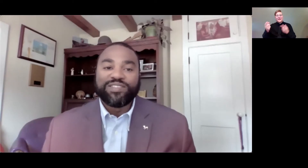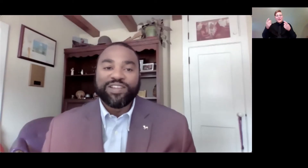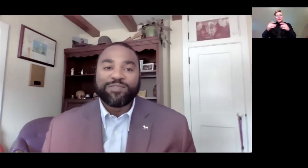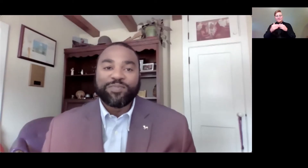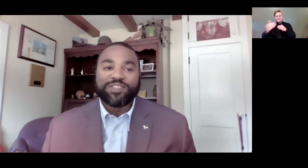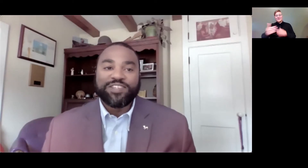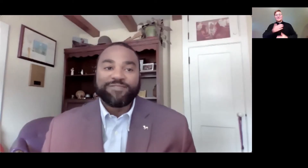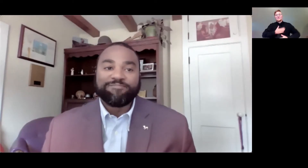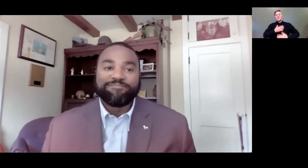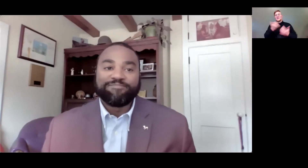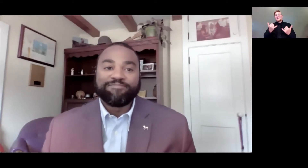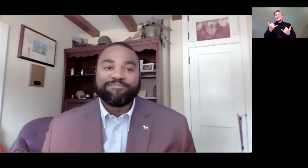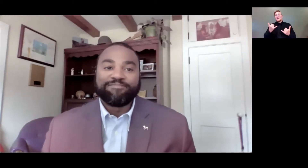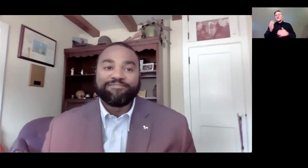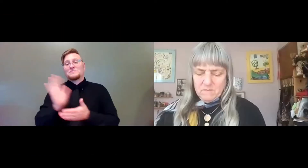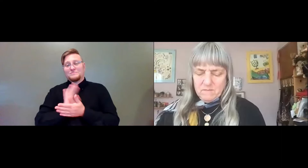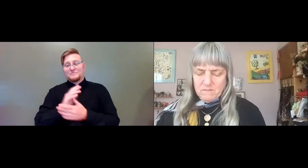enjoy today's presentation.